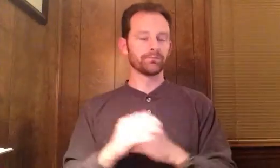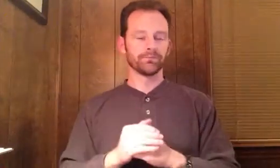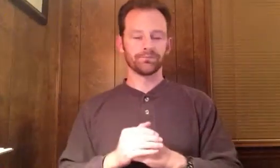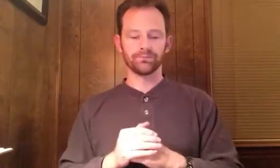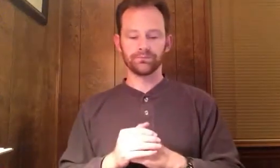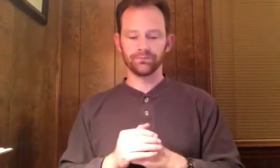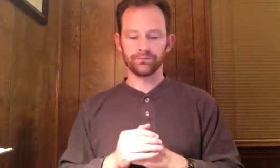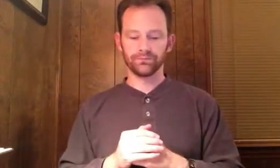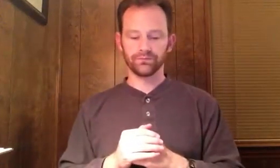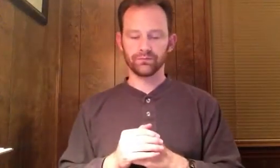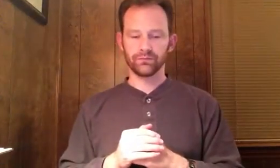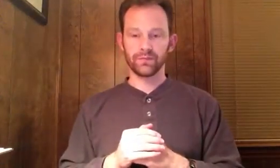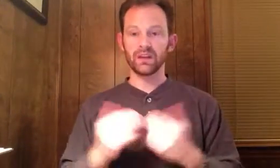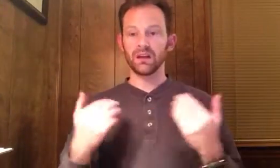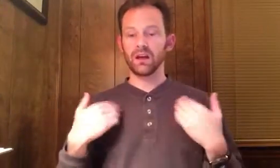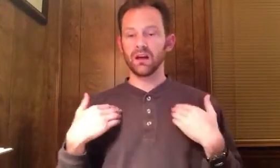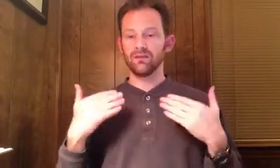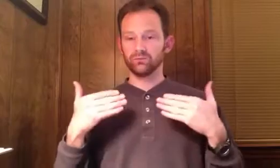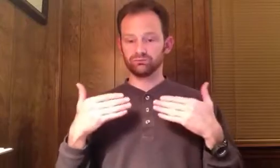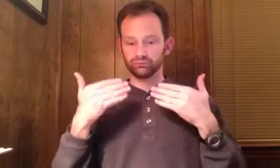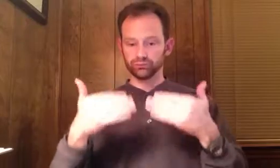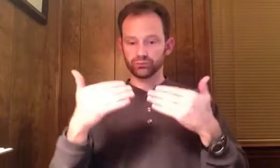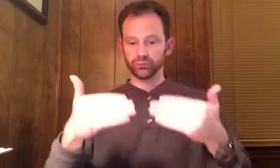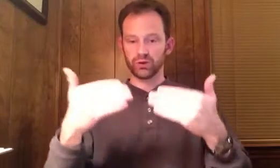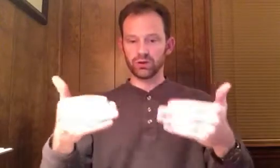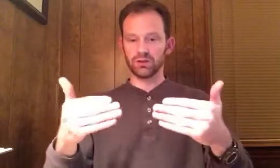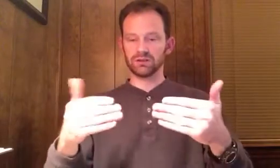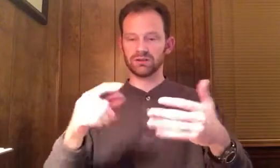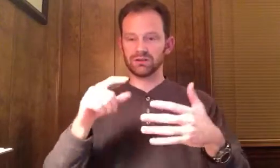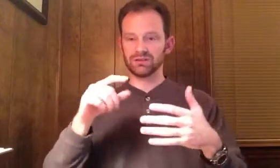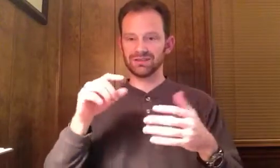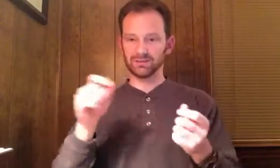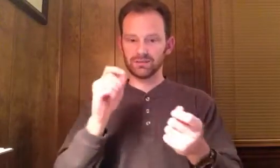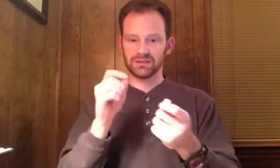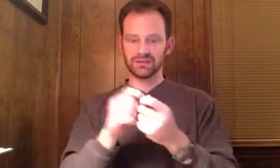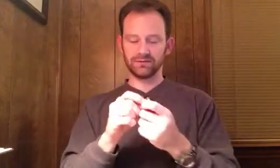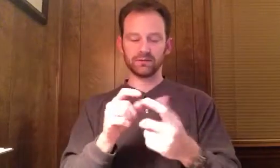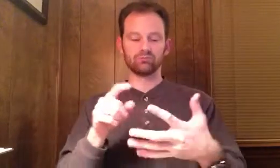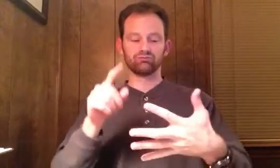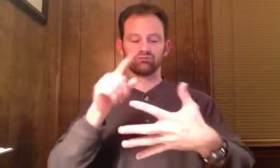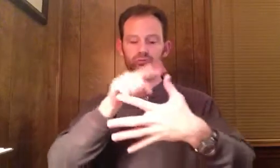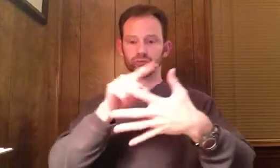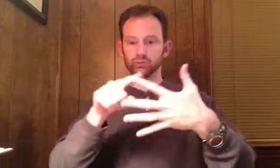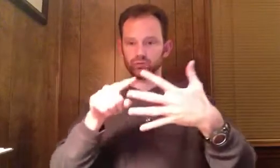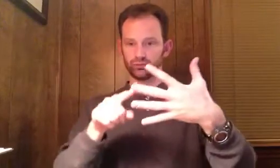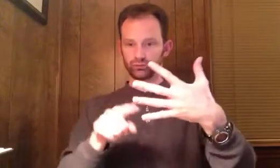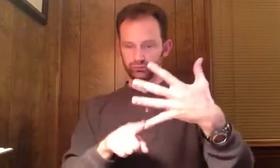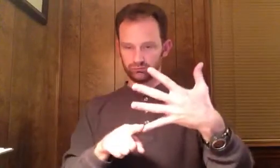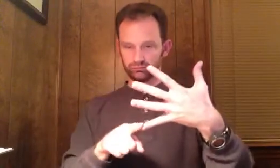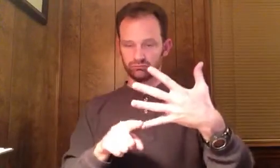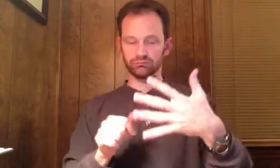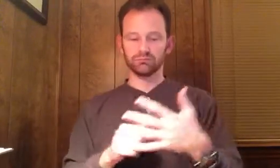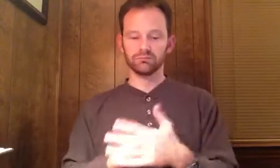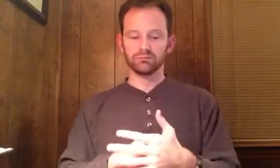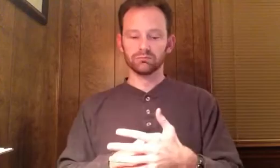certain steps in this process, and we have 5 basic phases in the life cycle of a cell.